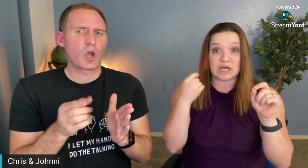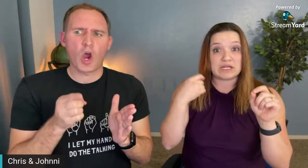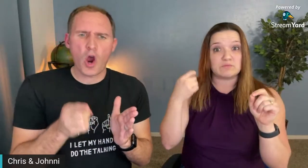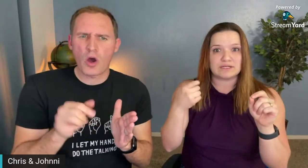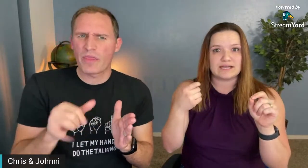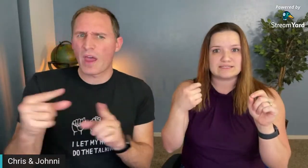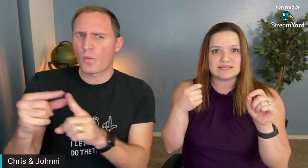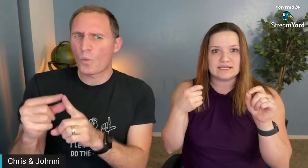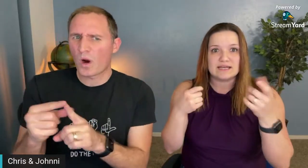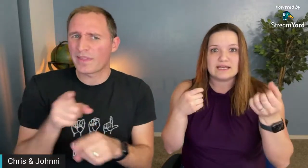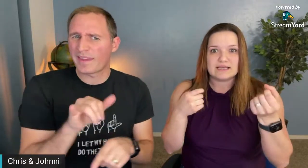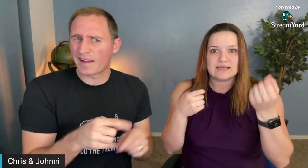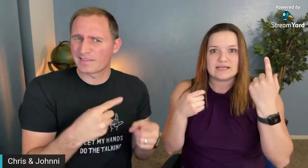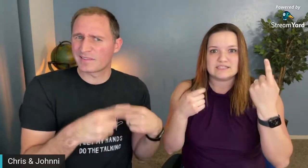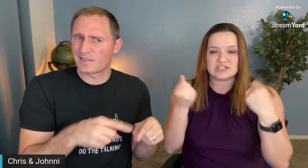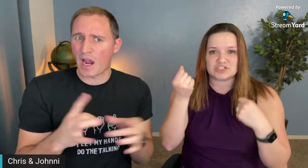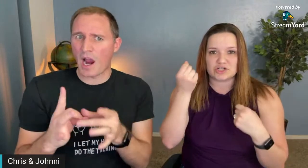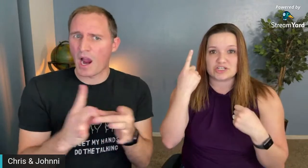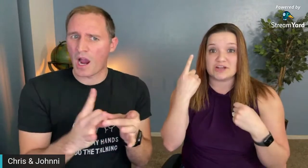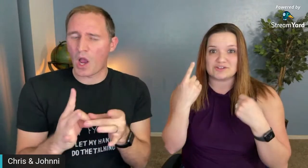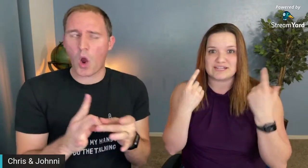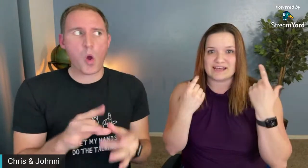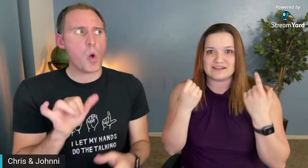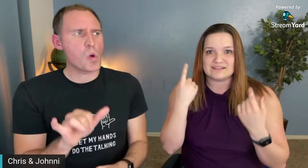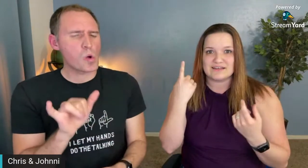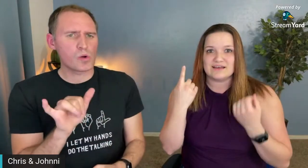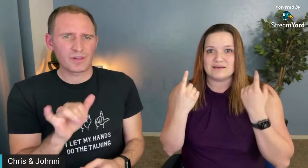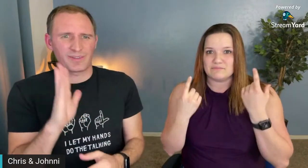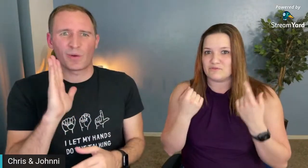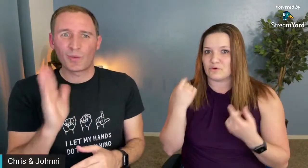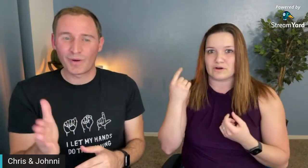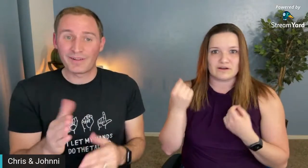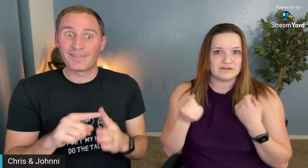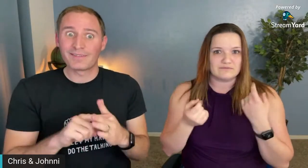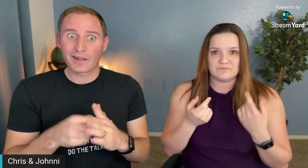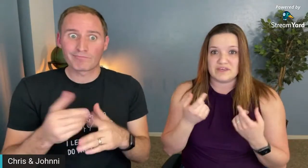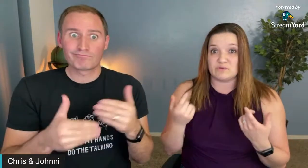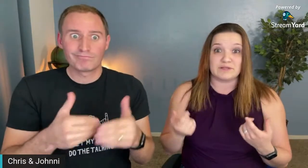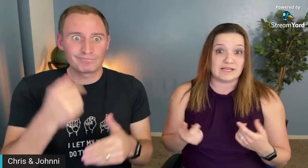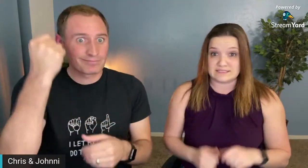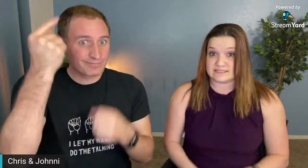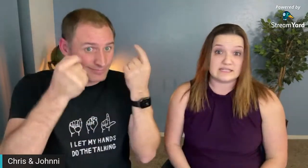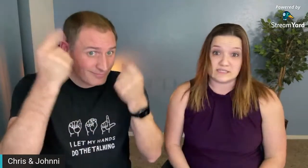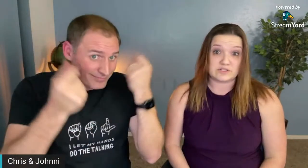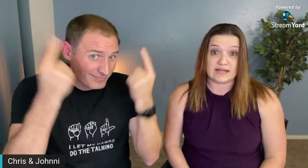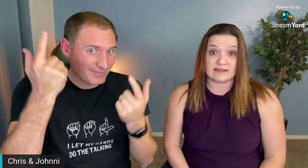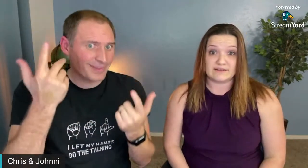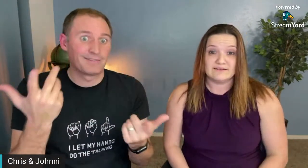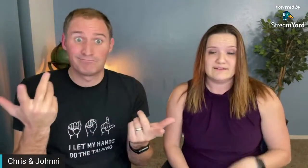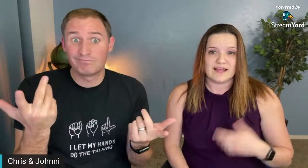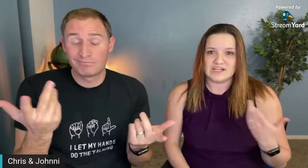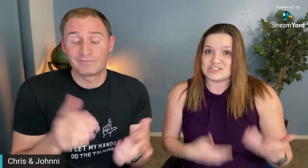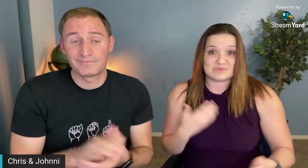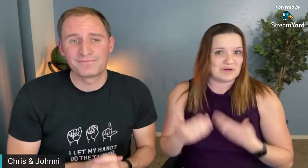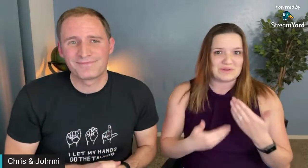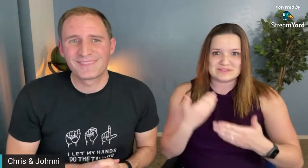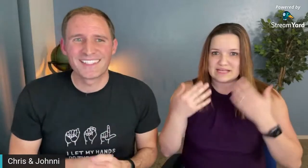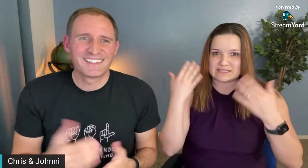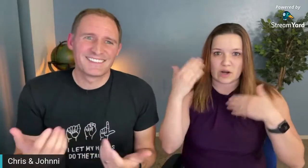him realizing it, he's going to start to understand before he even realizes that he's understanding. And it's just one of those things that our